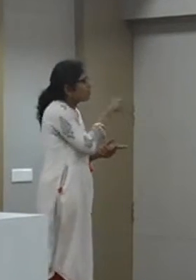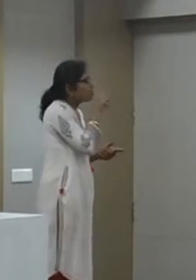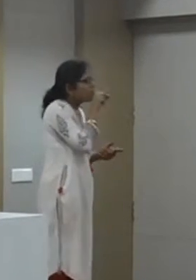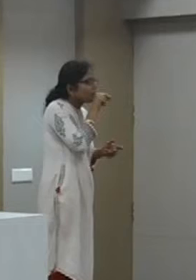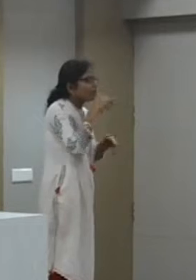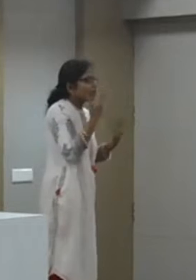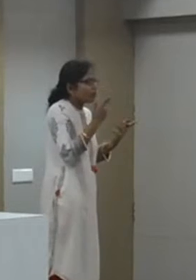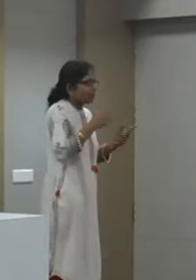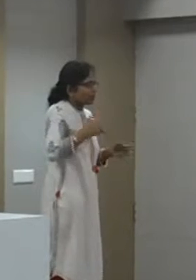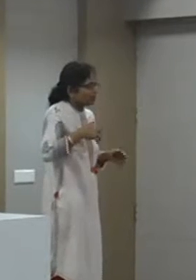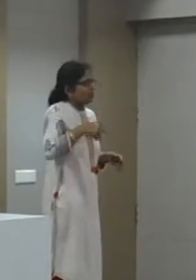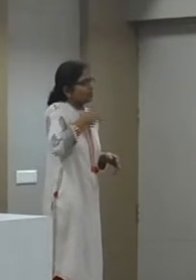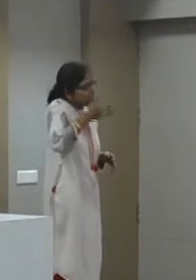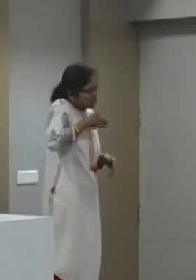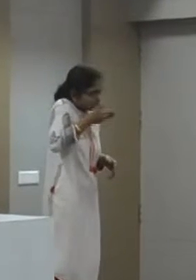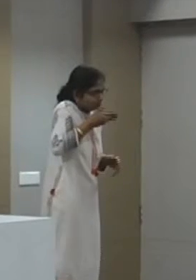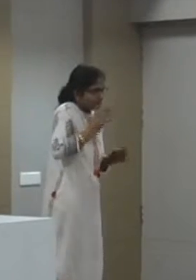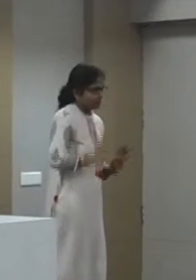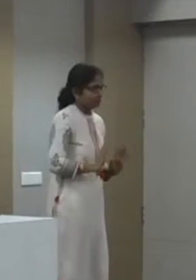we will be giving today.